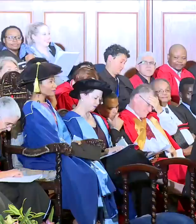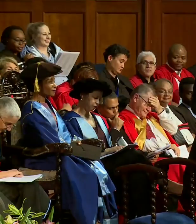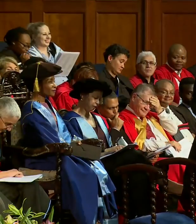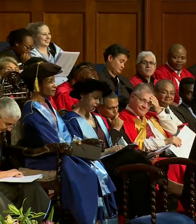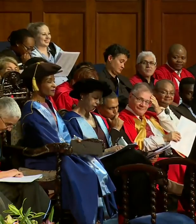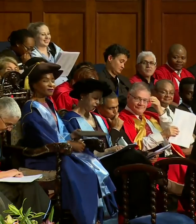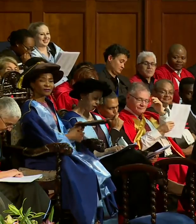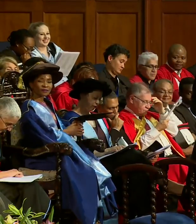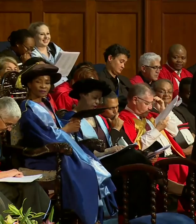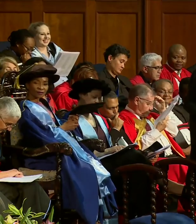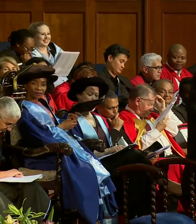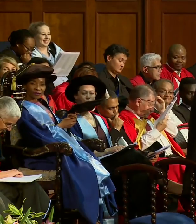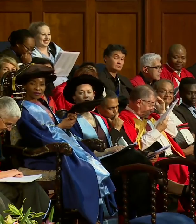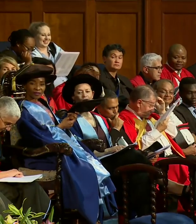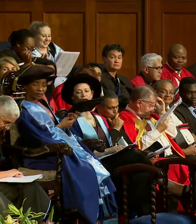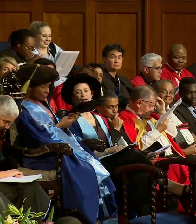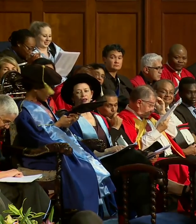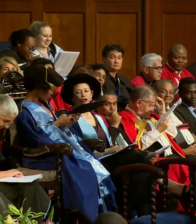Thomas Kimtai Rotish.